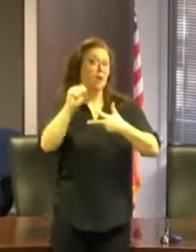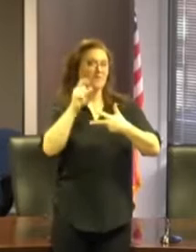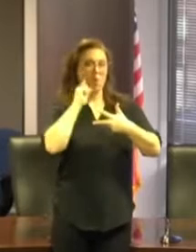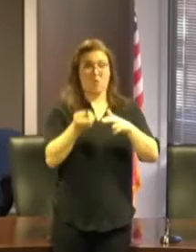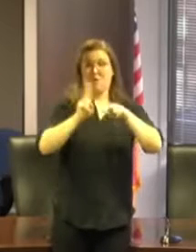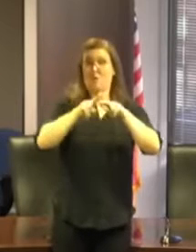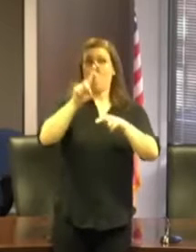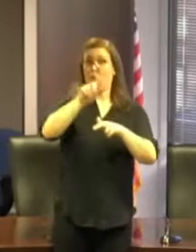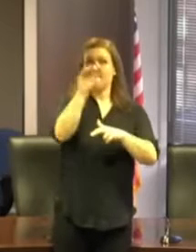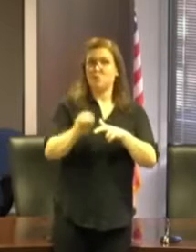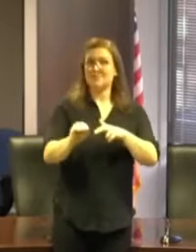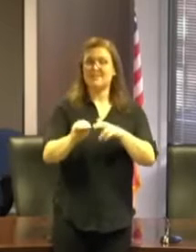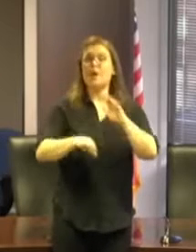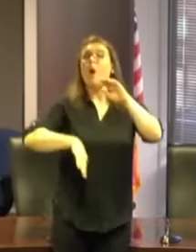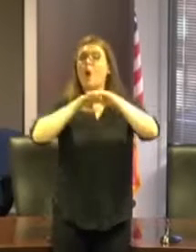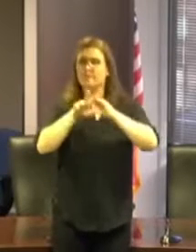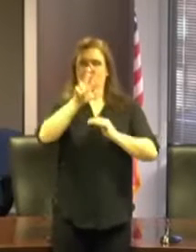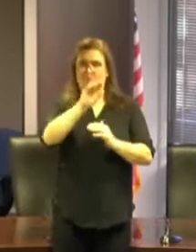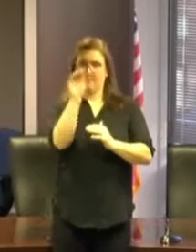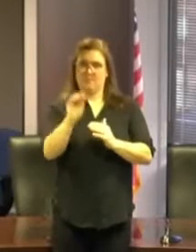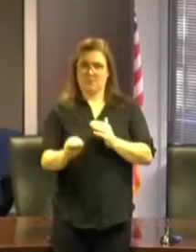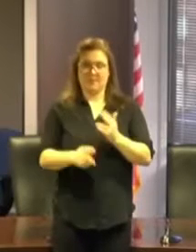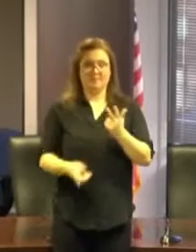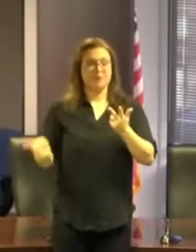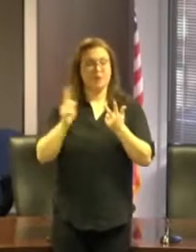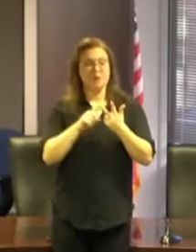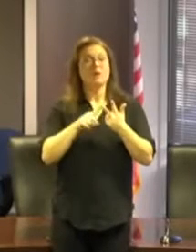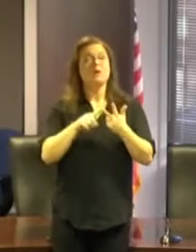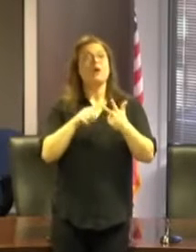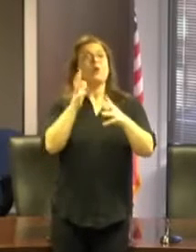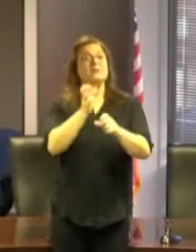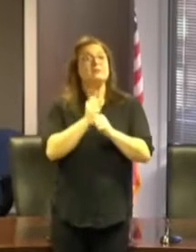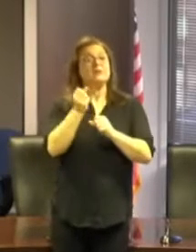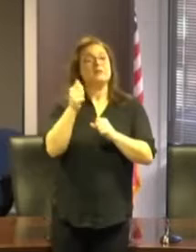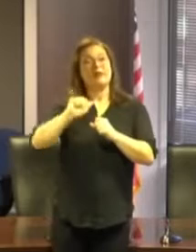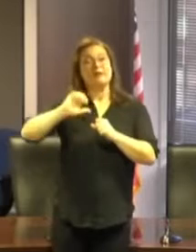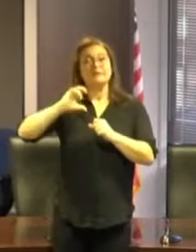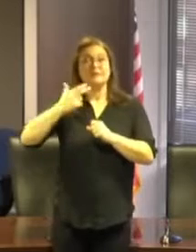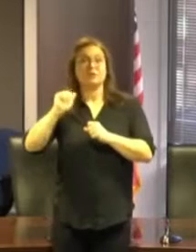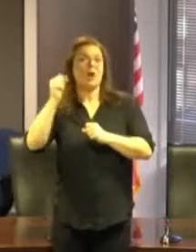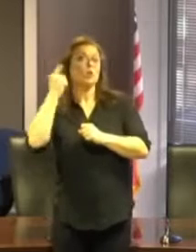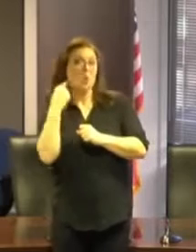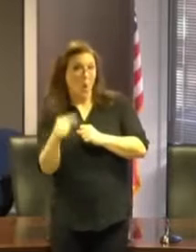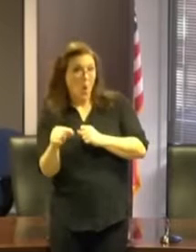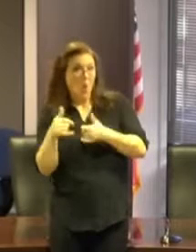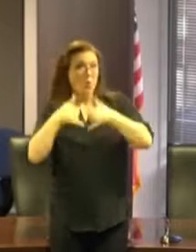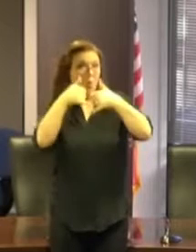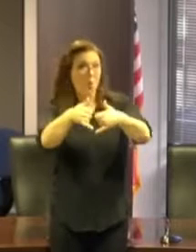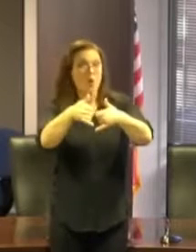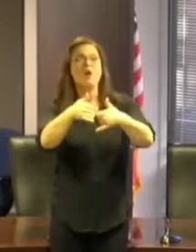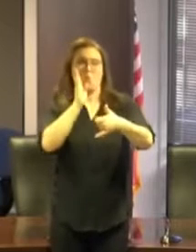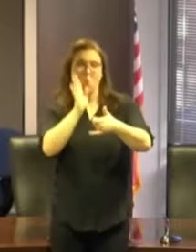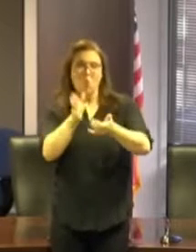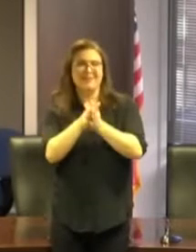exceed 3%. And anyone who receives the ACHA gold will get a 2% add-on, not